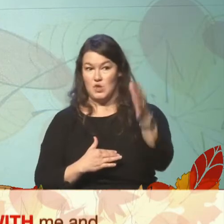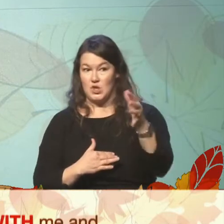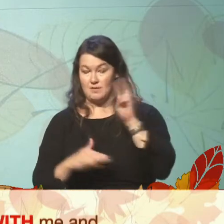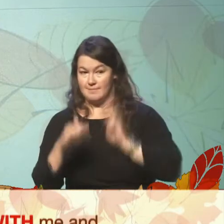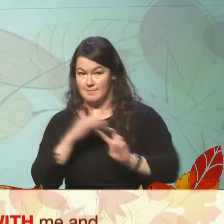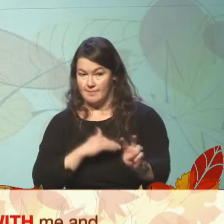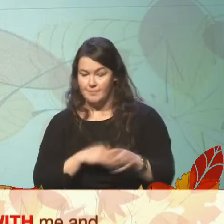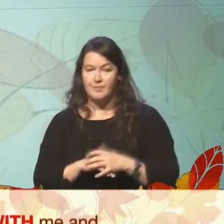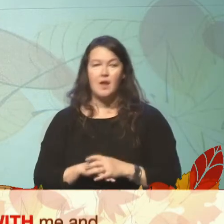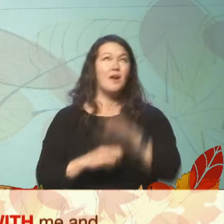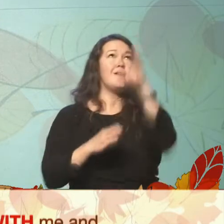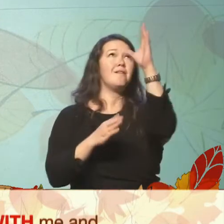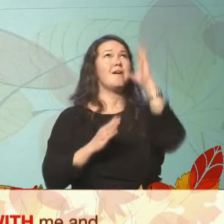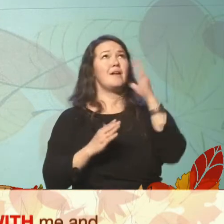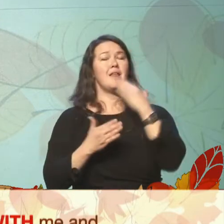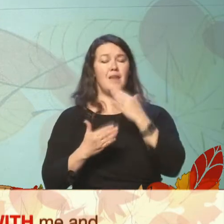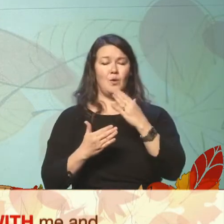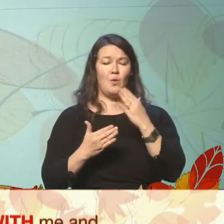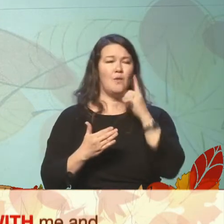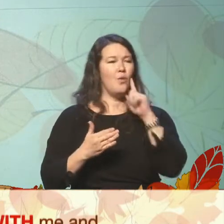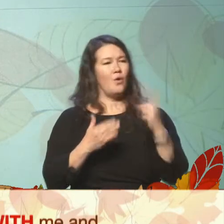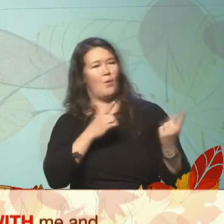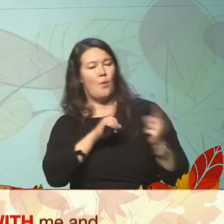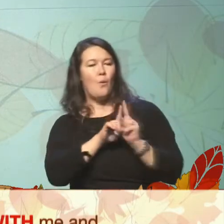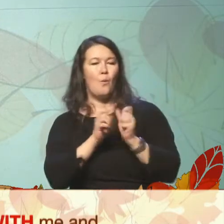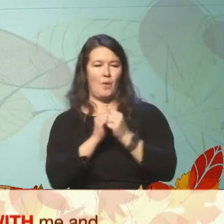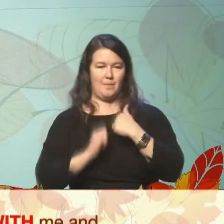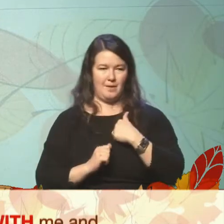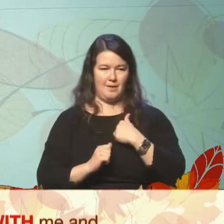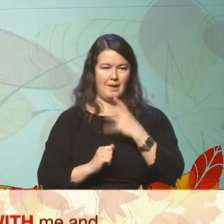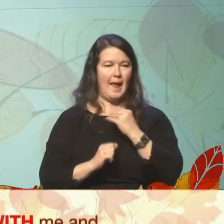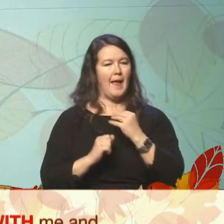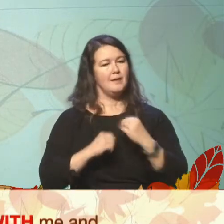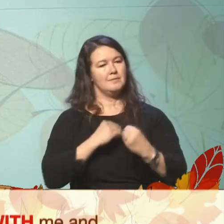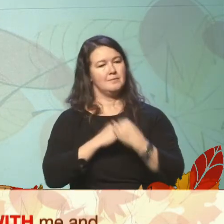God, thank you for being with me and comforting me.